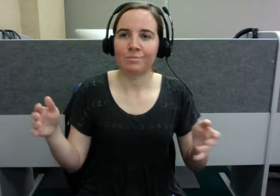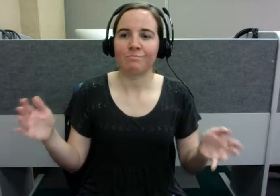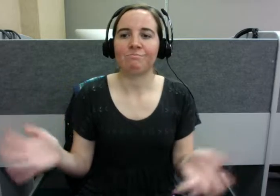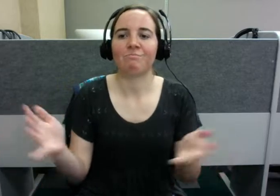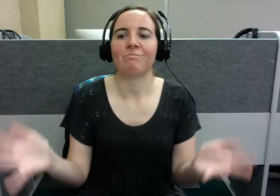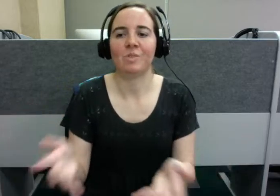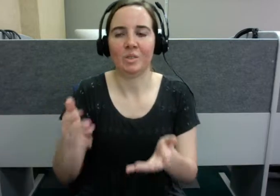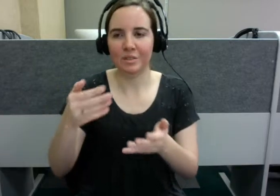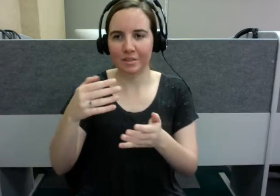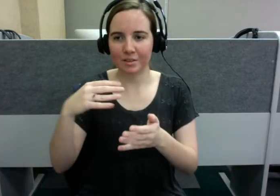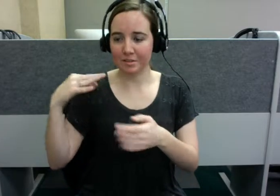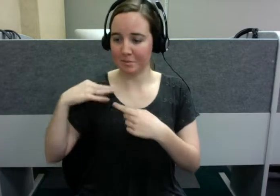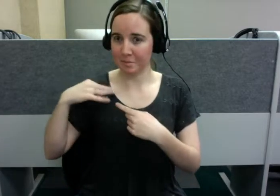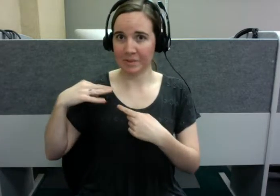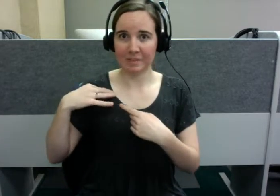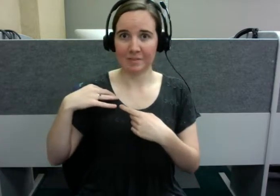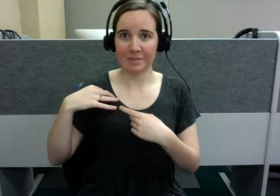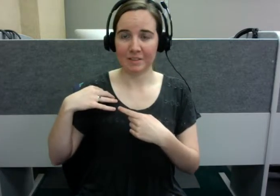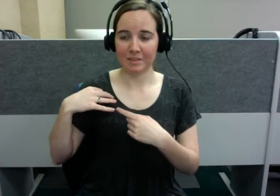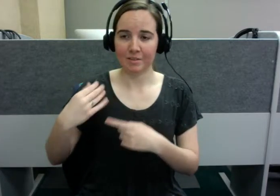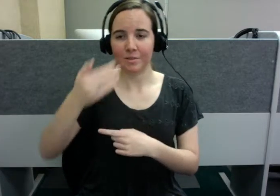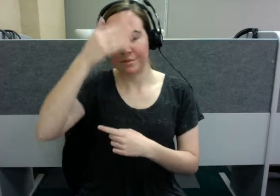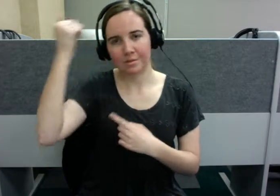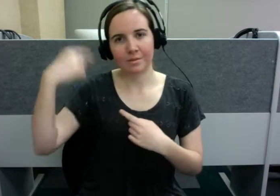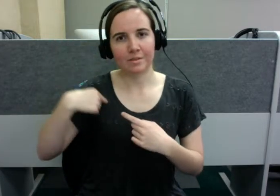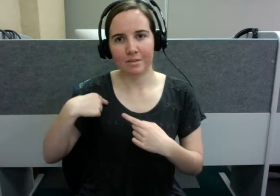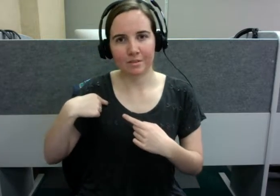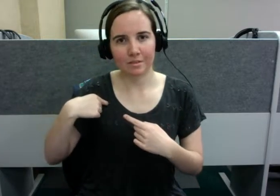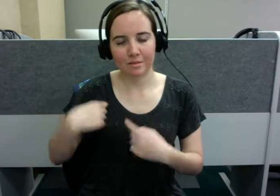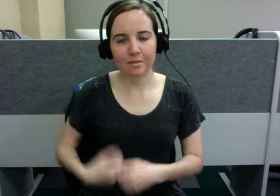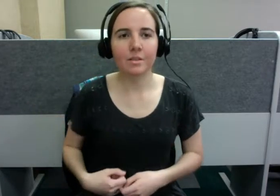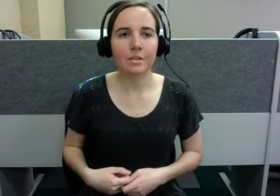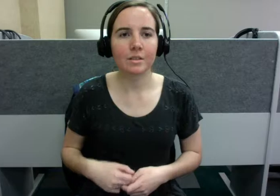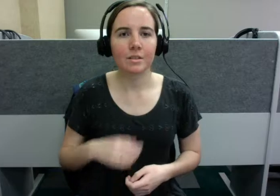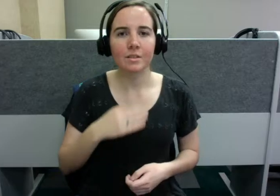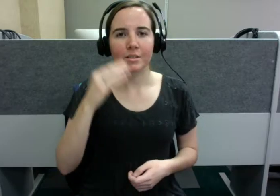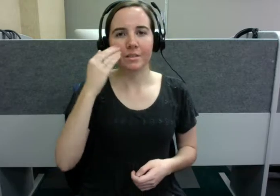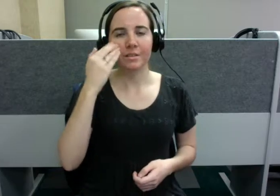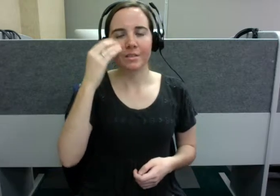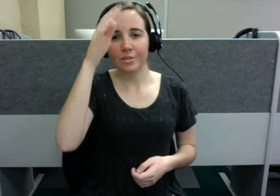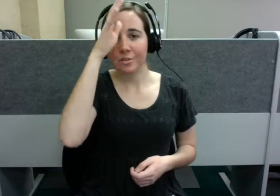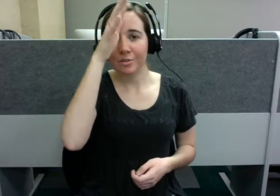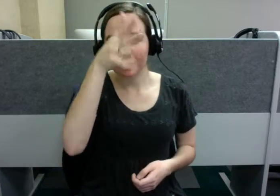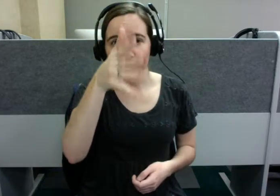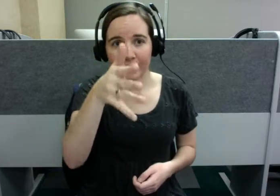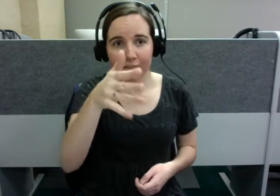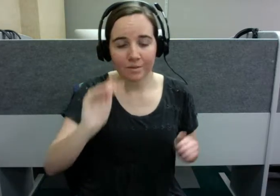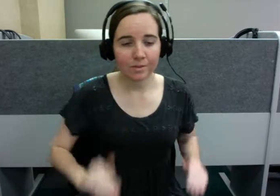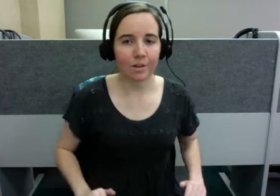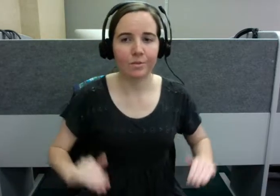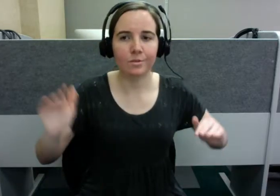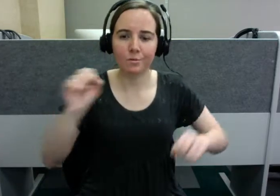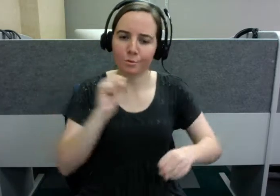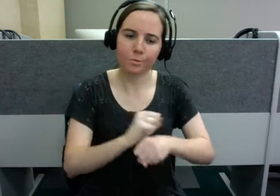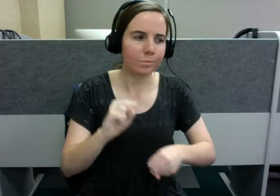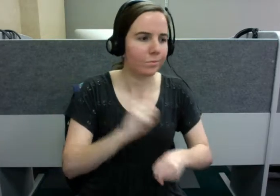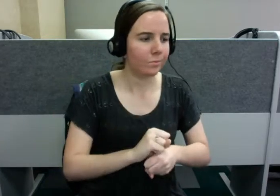about grandfather stuff, the stuff a lot of us probably grew up with, but we've kind of lost a